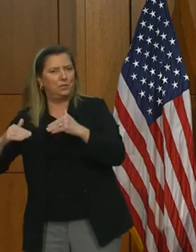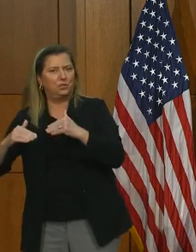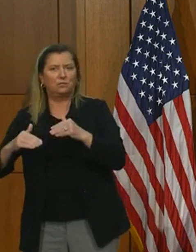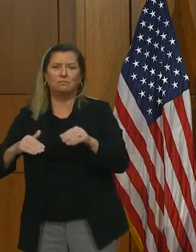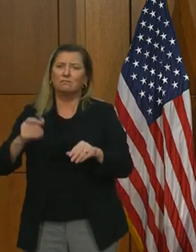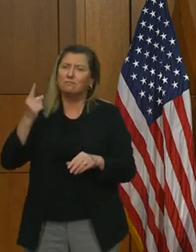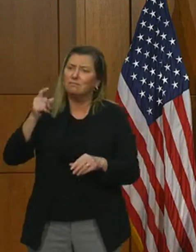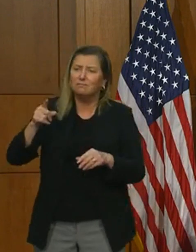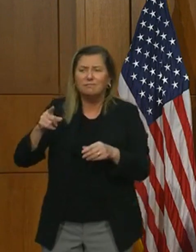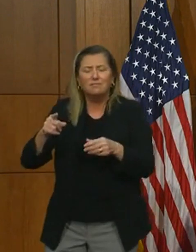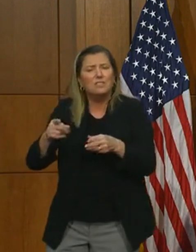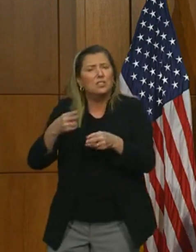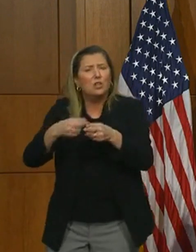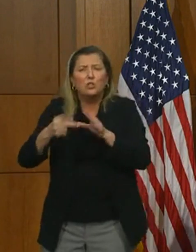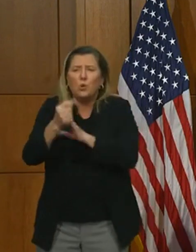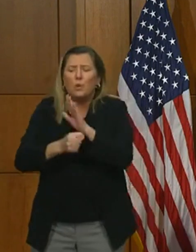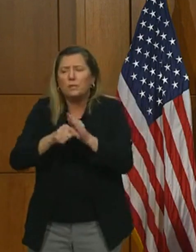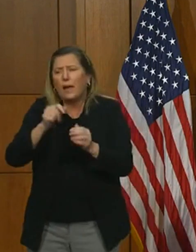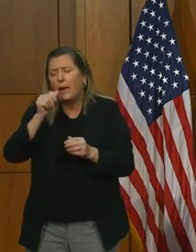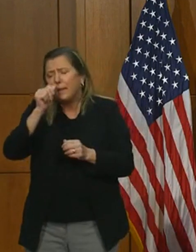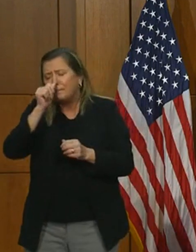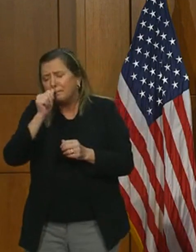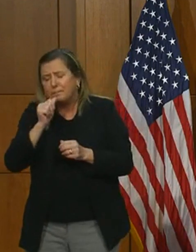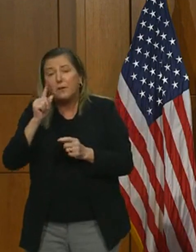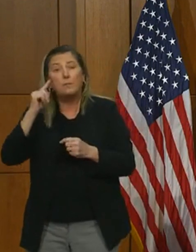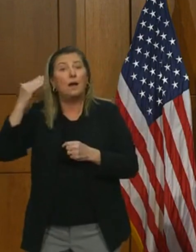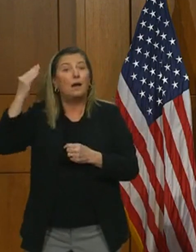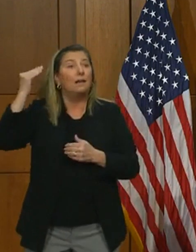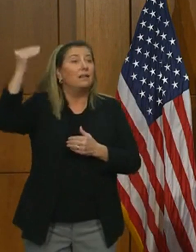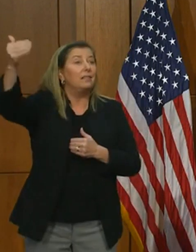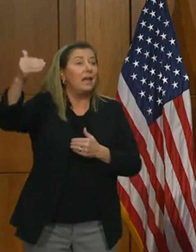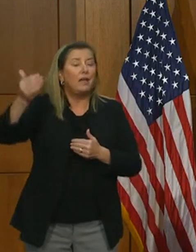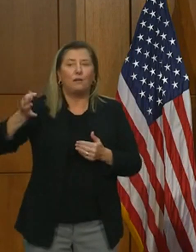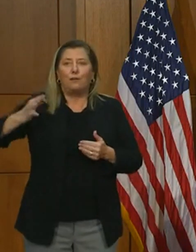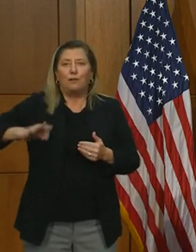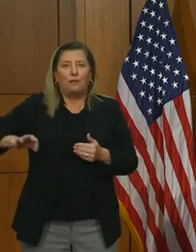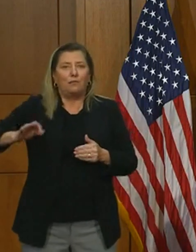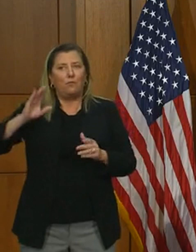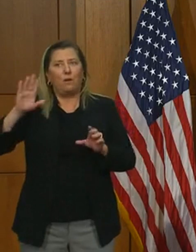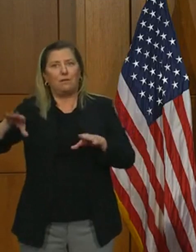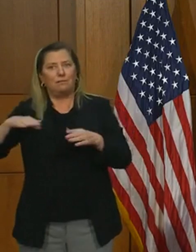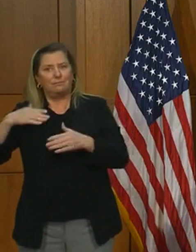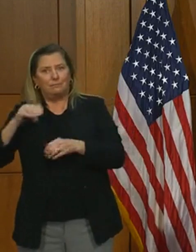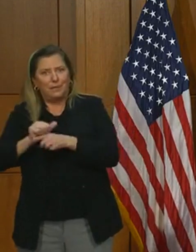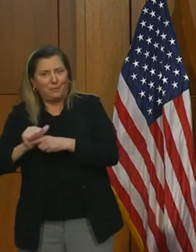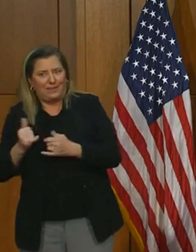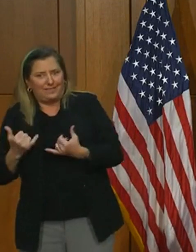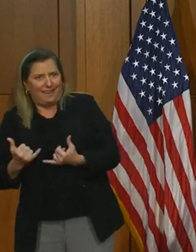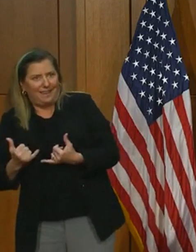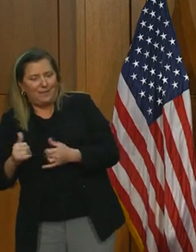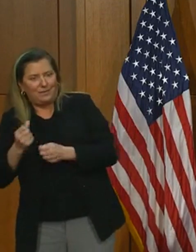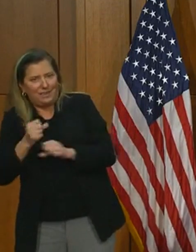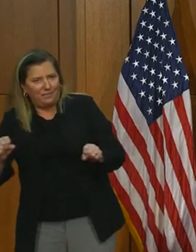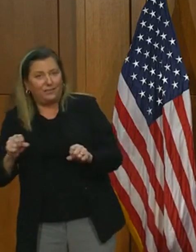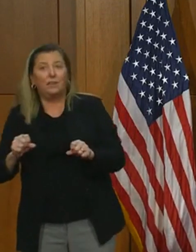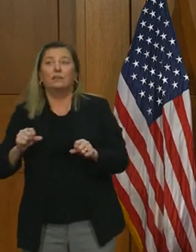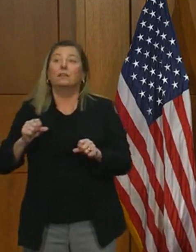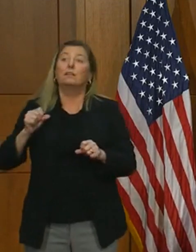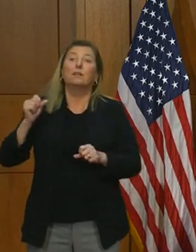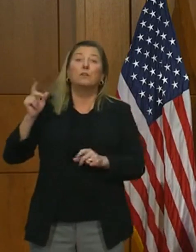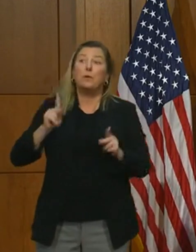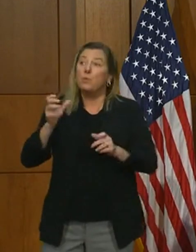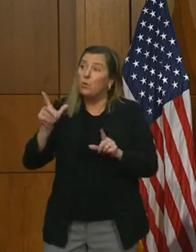is short-term inconvenience for long-term gain. We have to ensure that we are safe, that people that want to come to